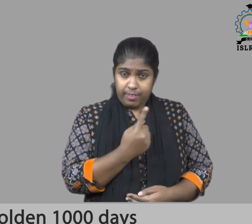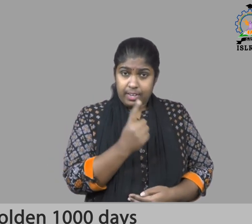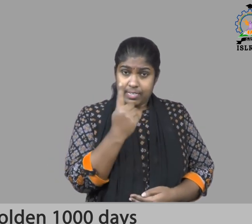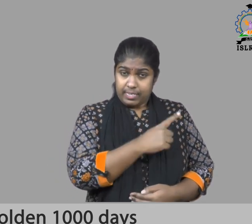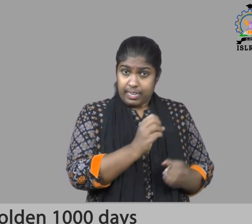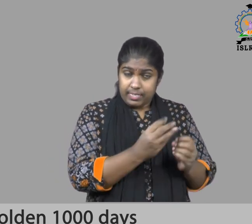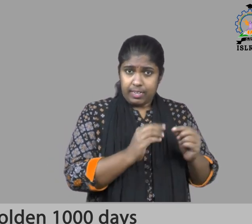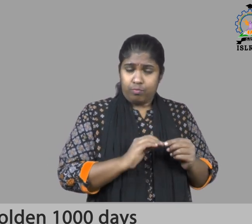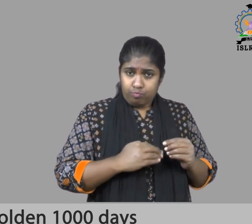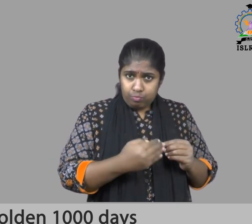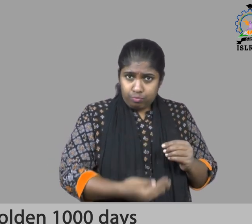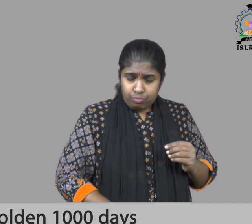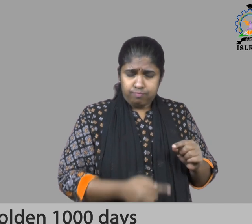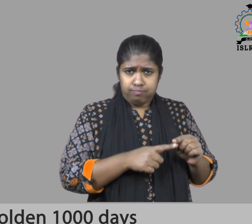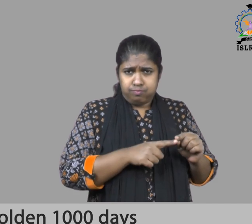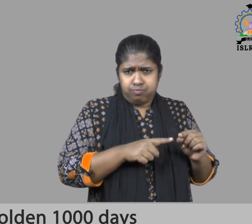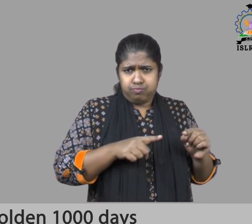First golden 1000 days.